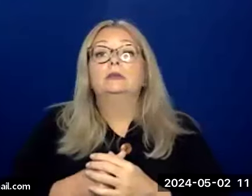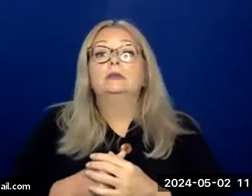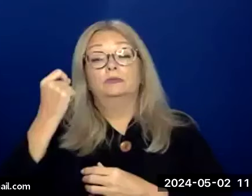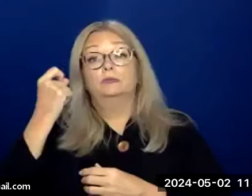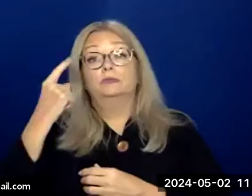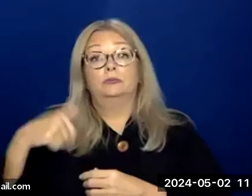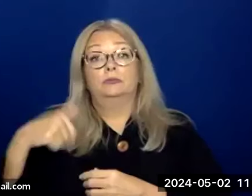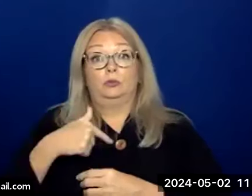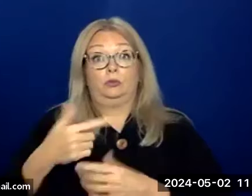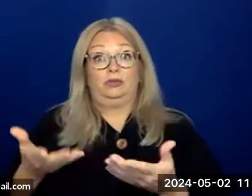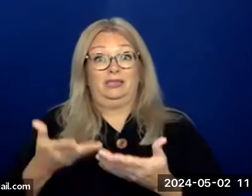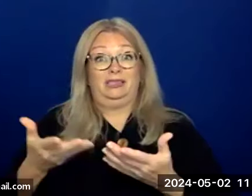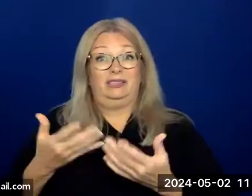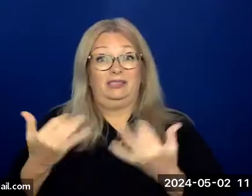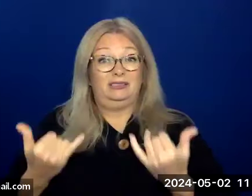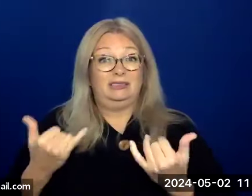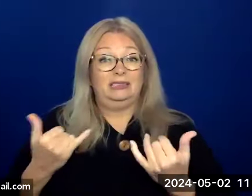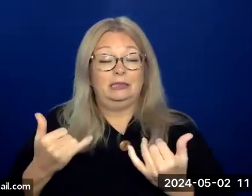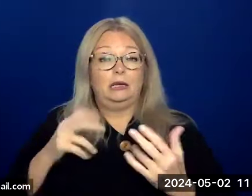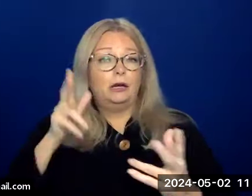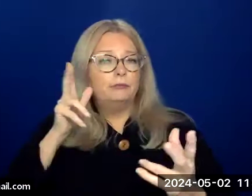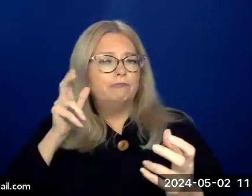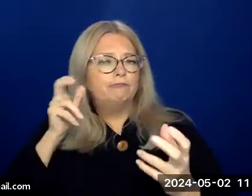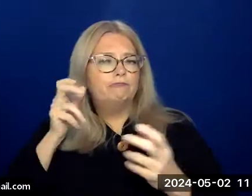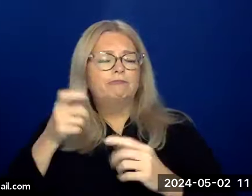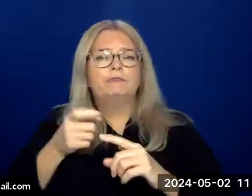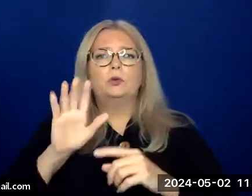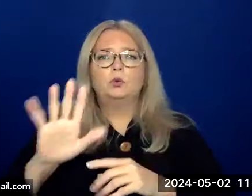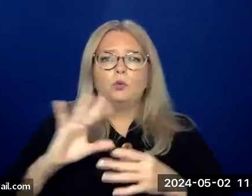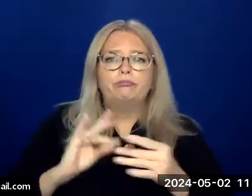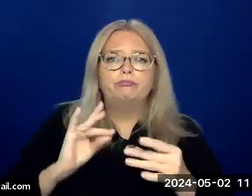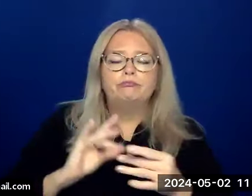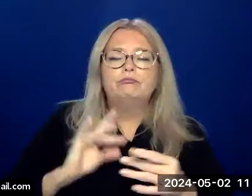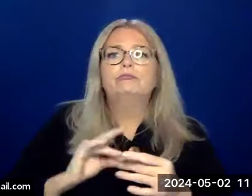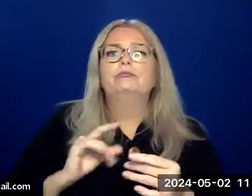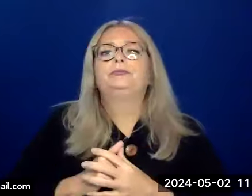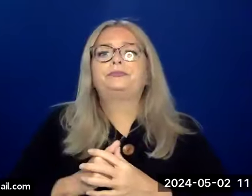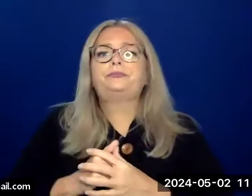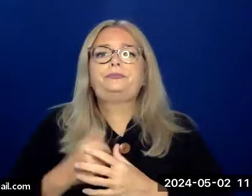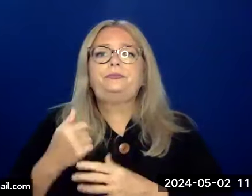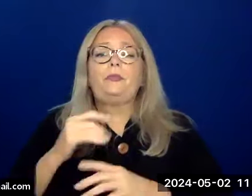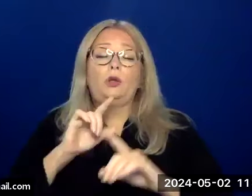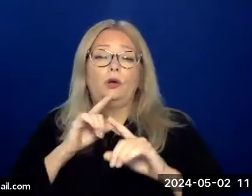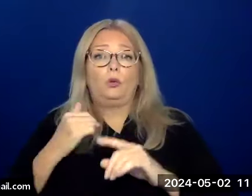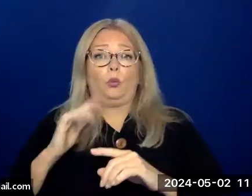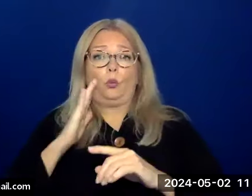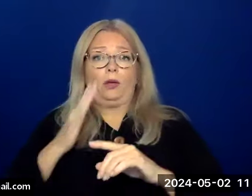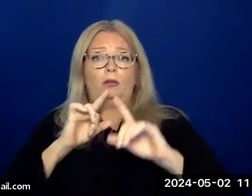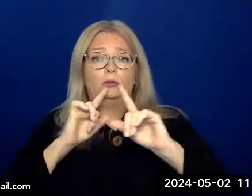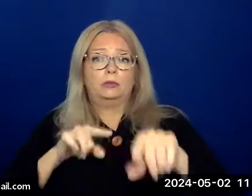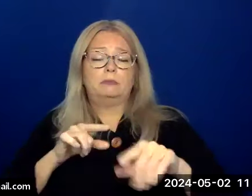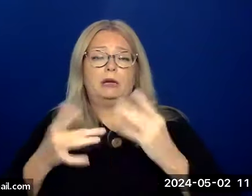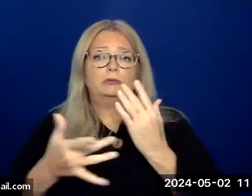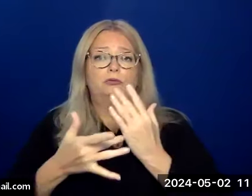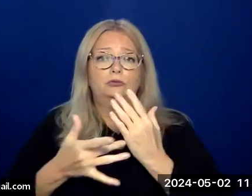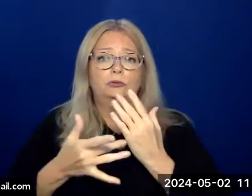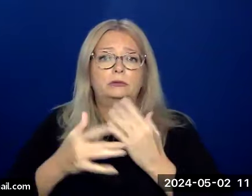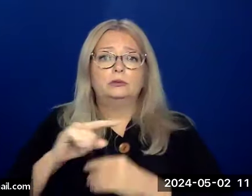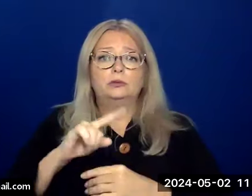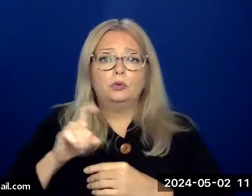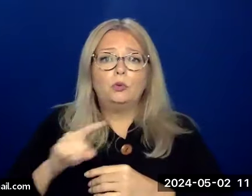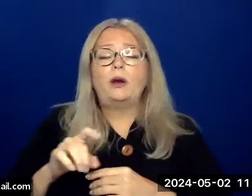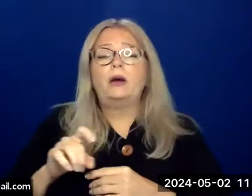you. We will respond to technical questions or if anyone needs technical assistance on this Zoom,